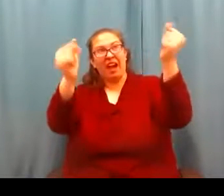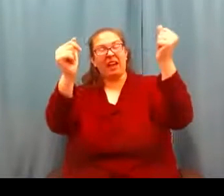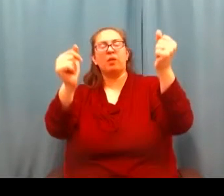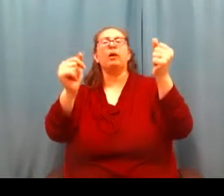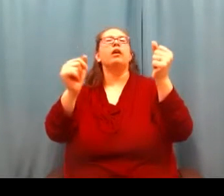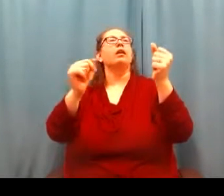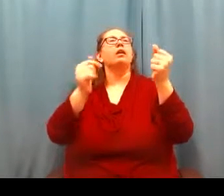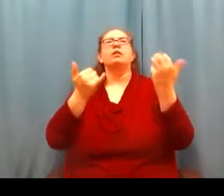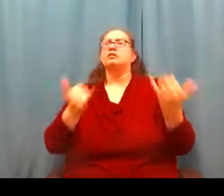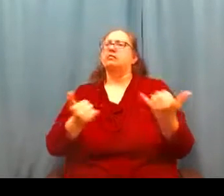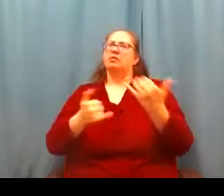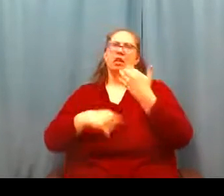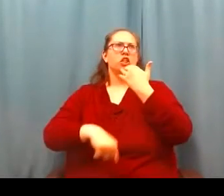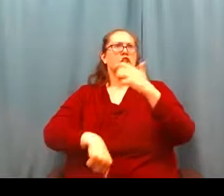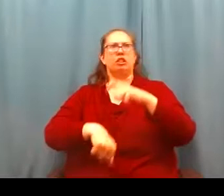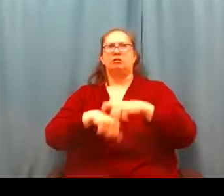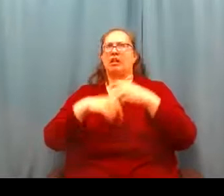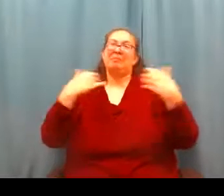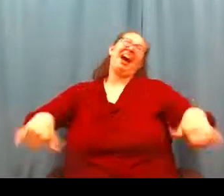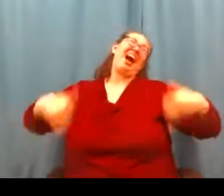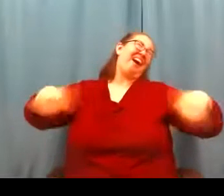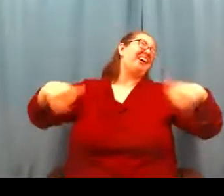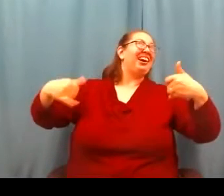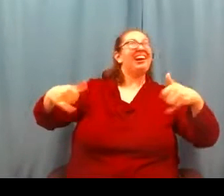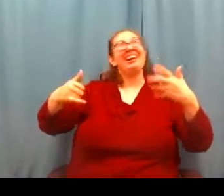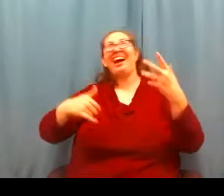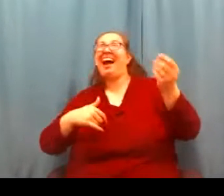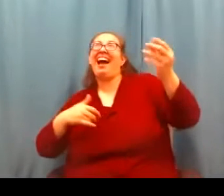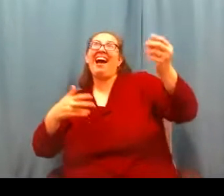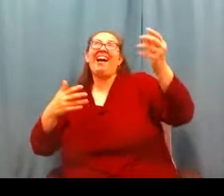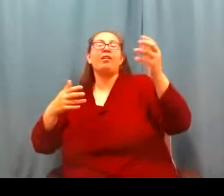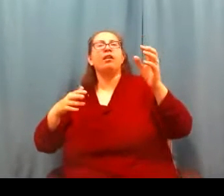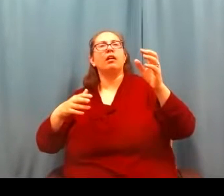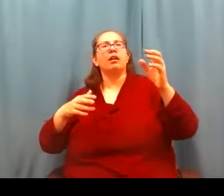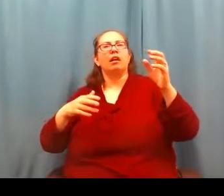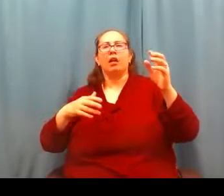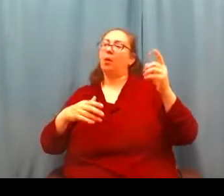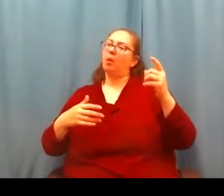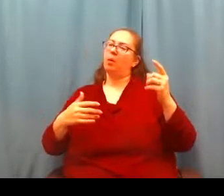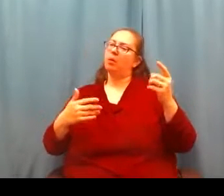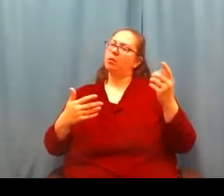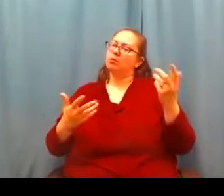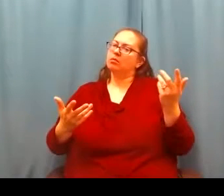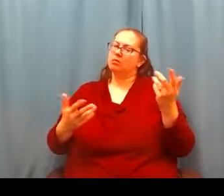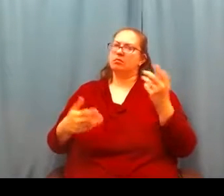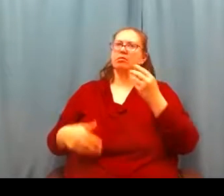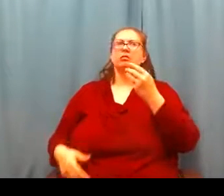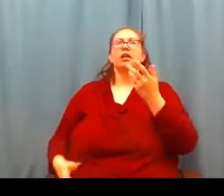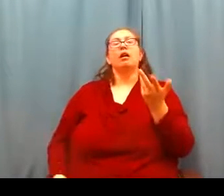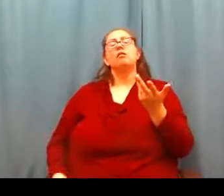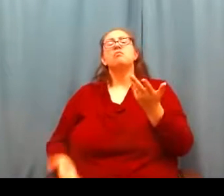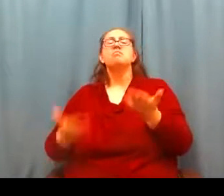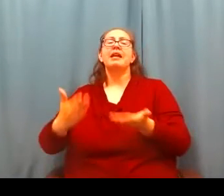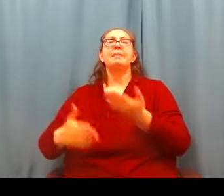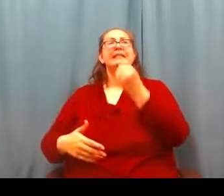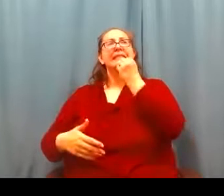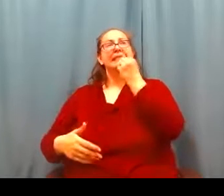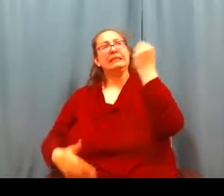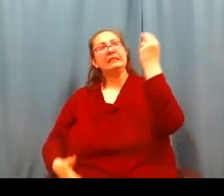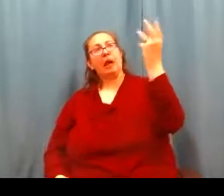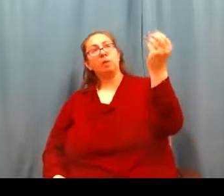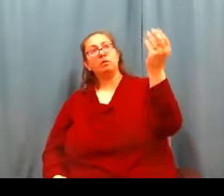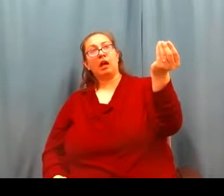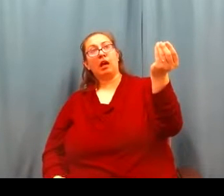the time to party. This is, the time to, okay, now you can go out to eat. Eating outdoors, we understand